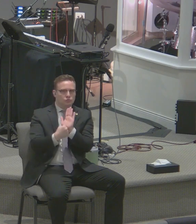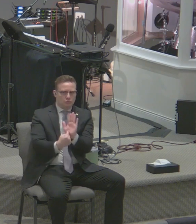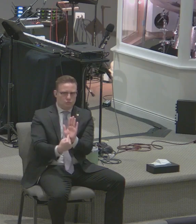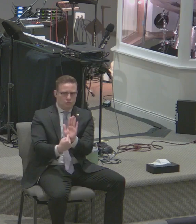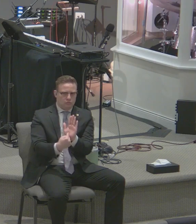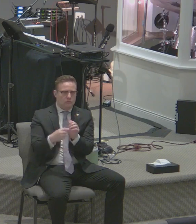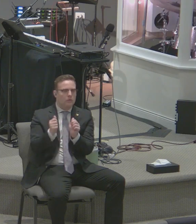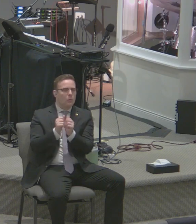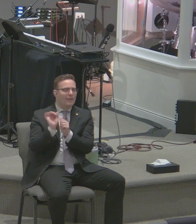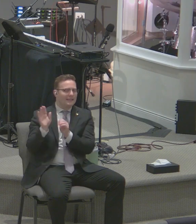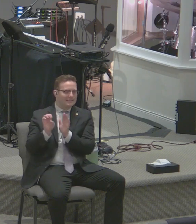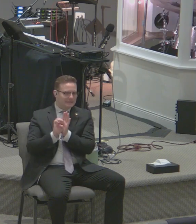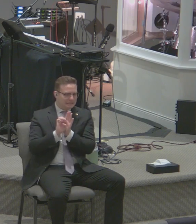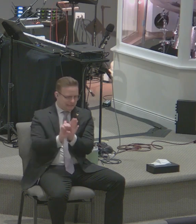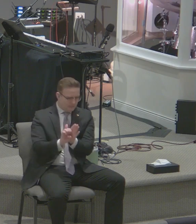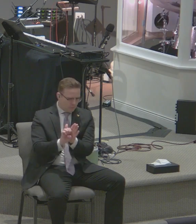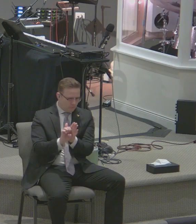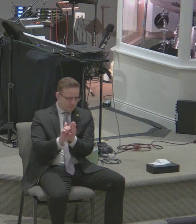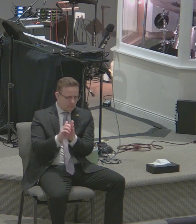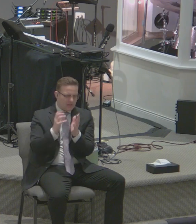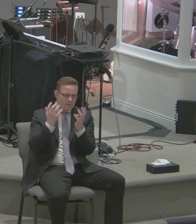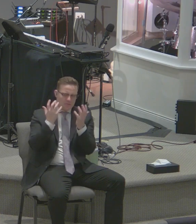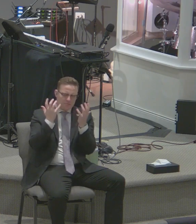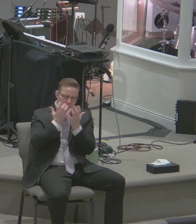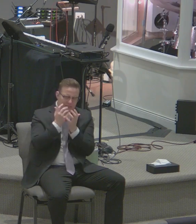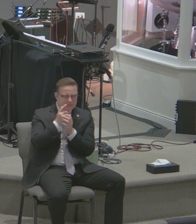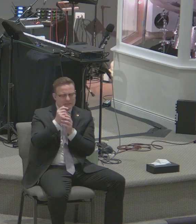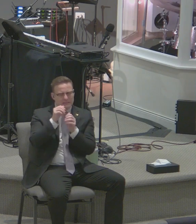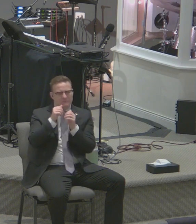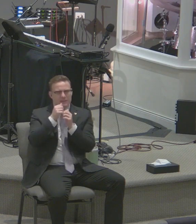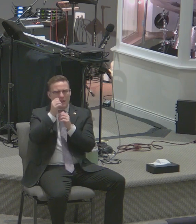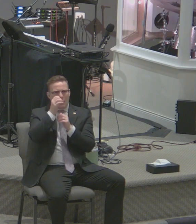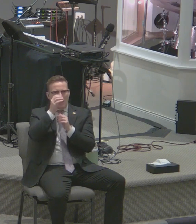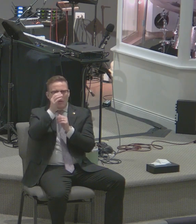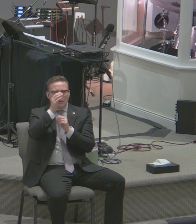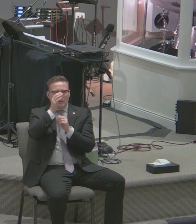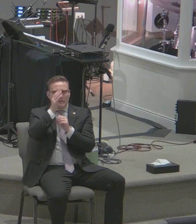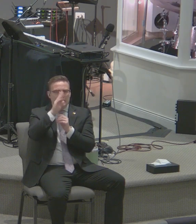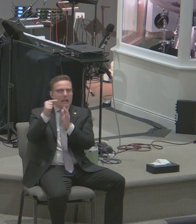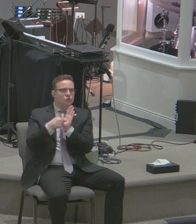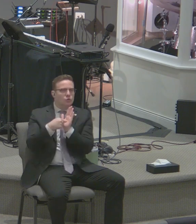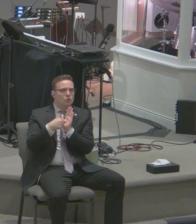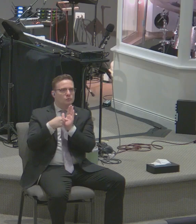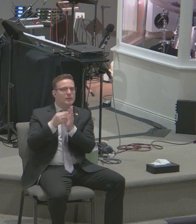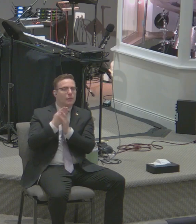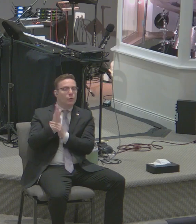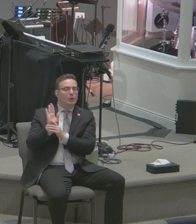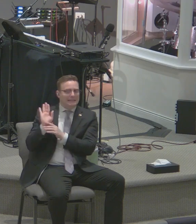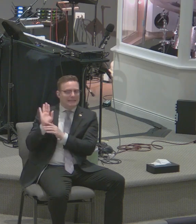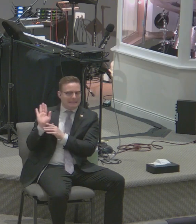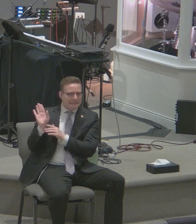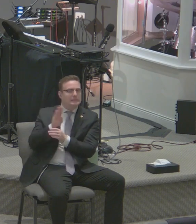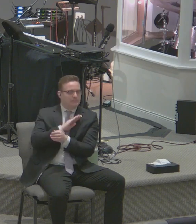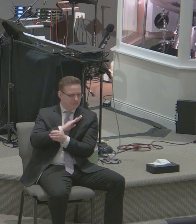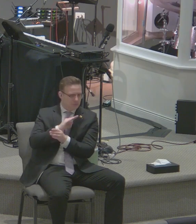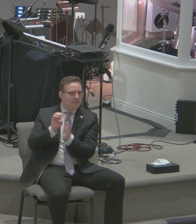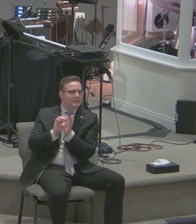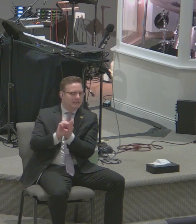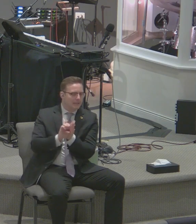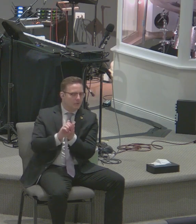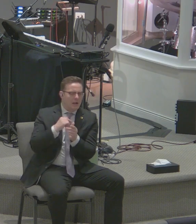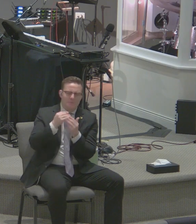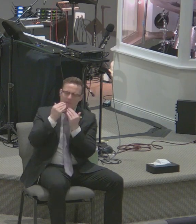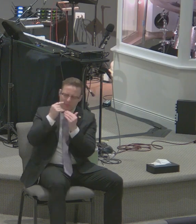it's just amazing how God shows me these things when I see your example. And I'm grateful. I'm